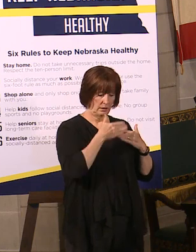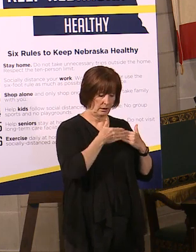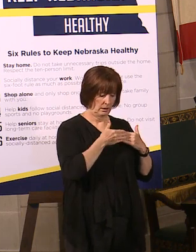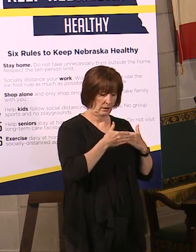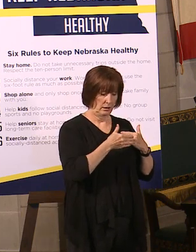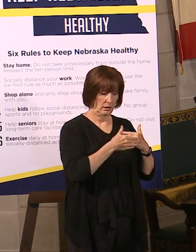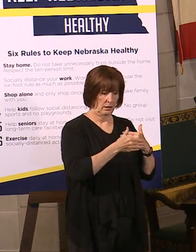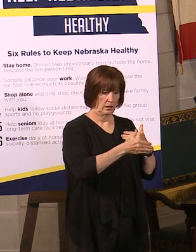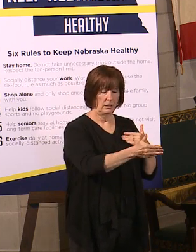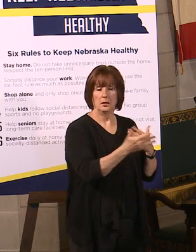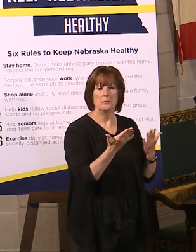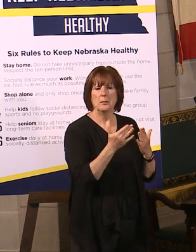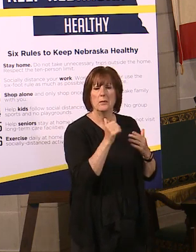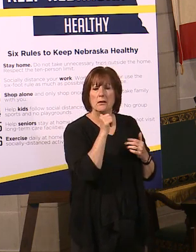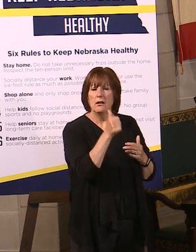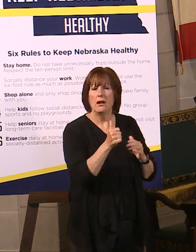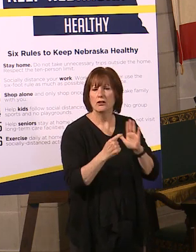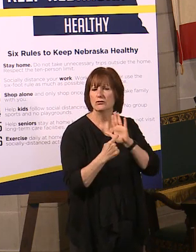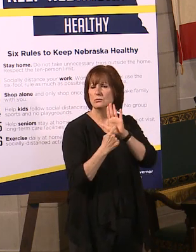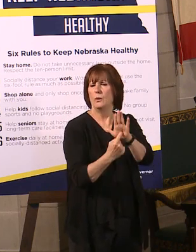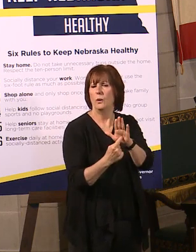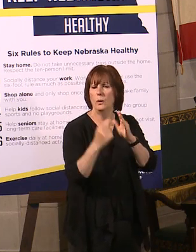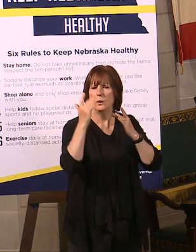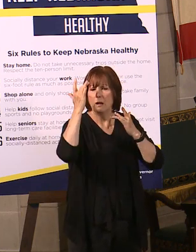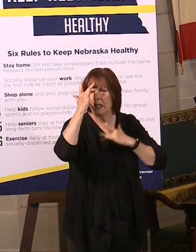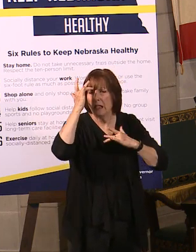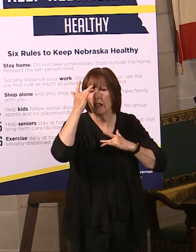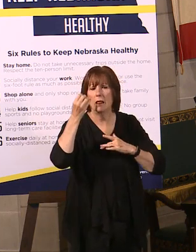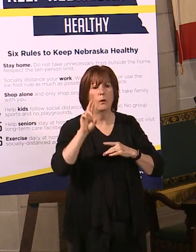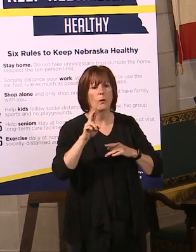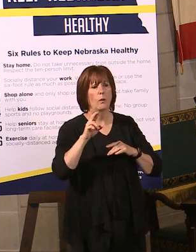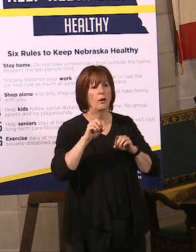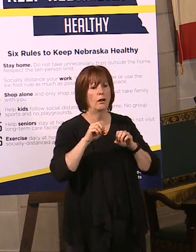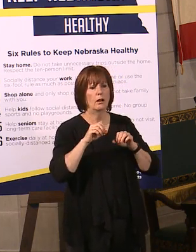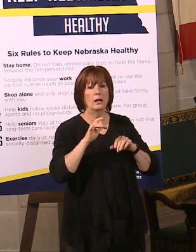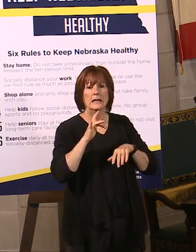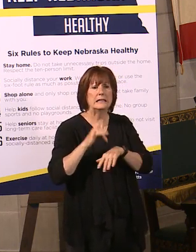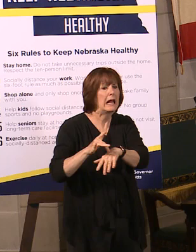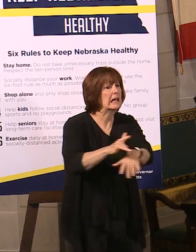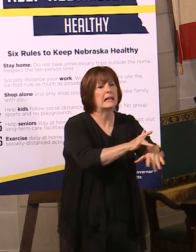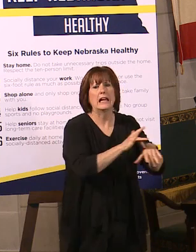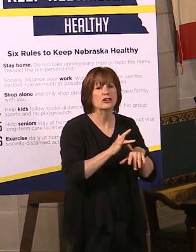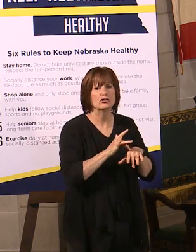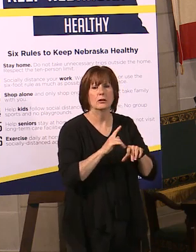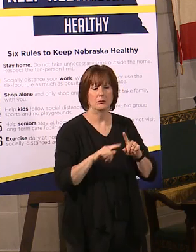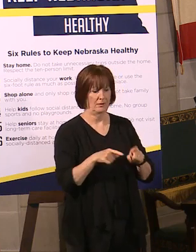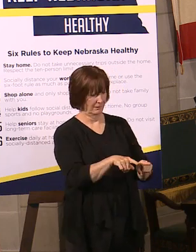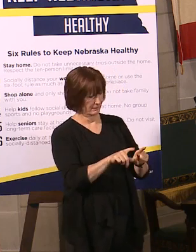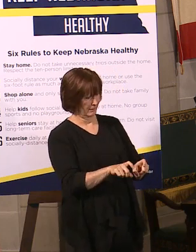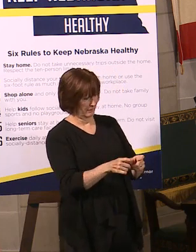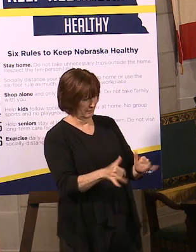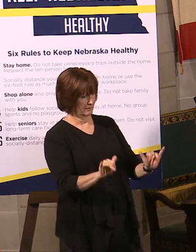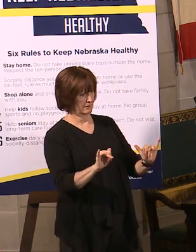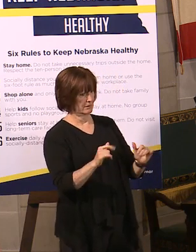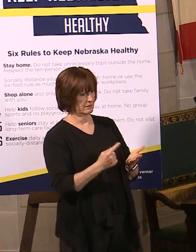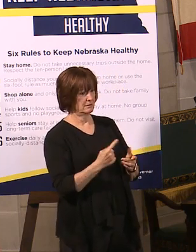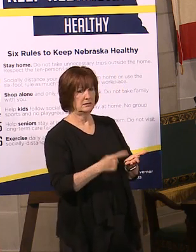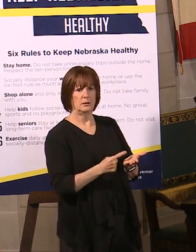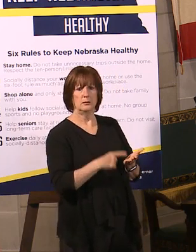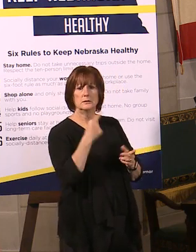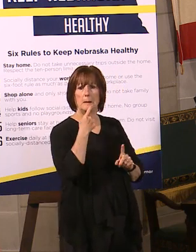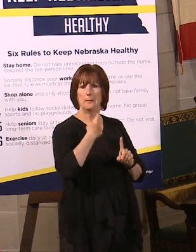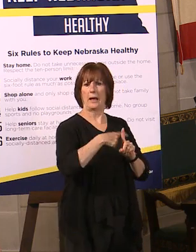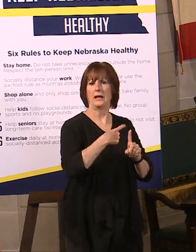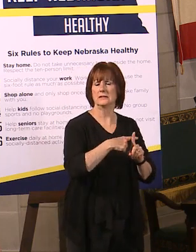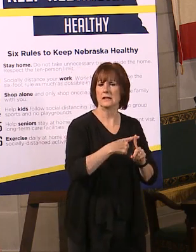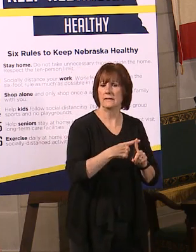might not be actively ill or even contagious, and the test can still test sometimes positive.